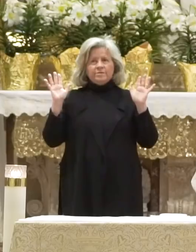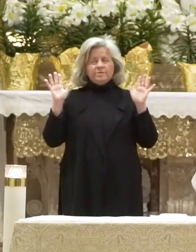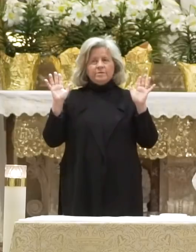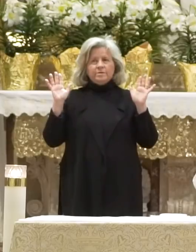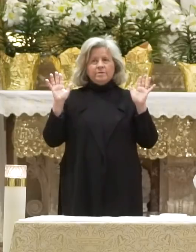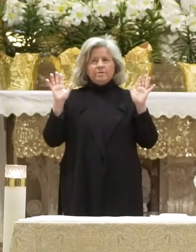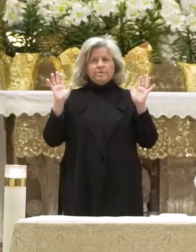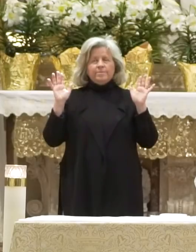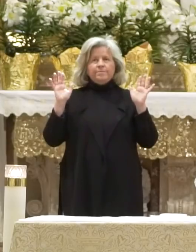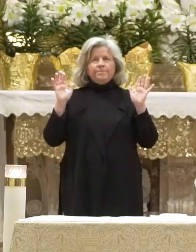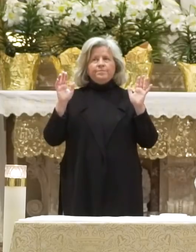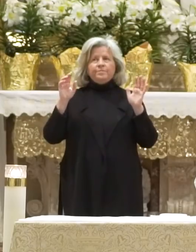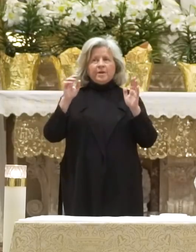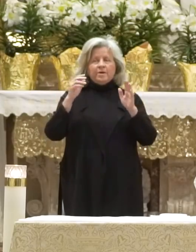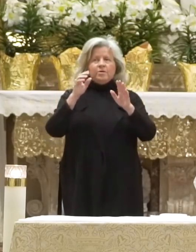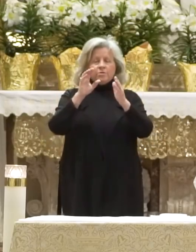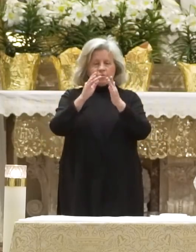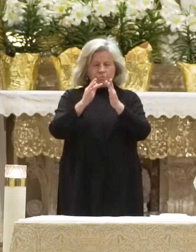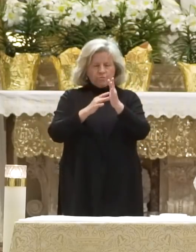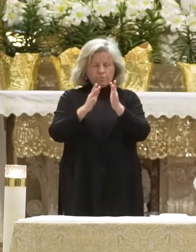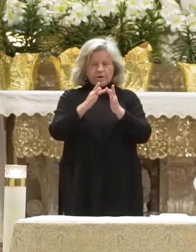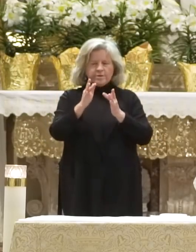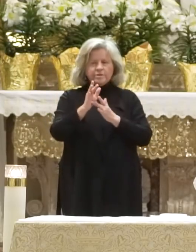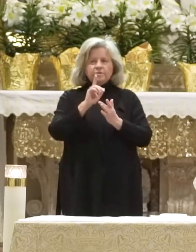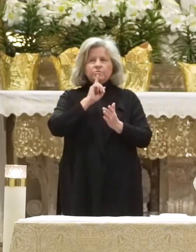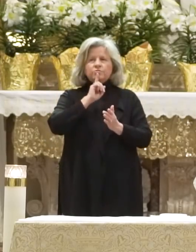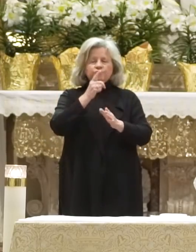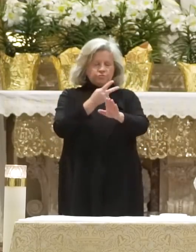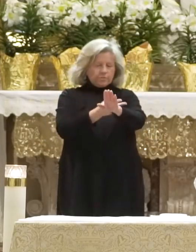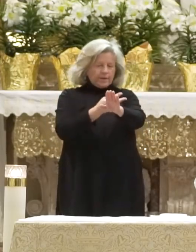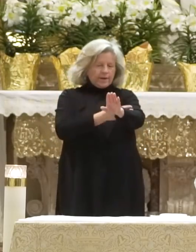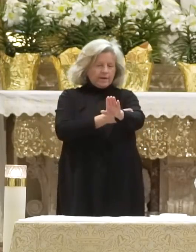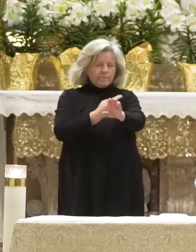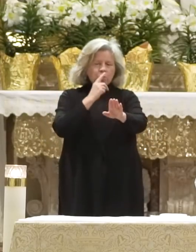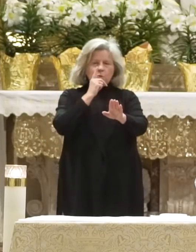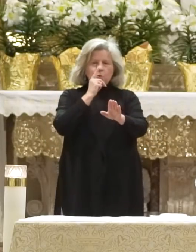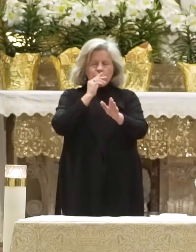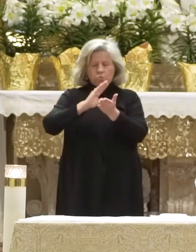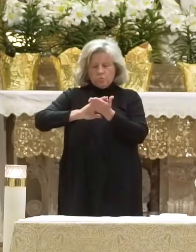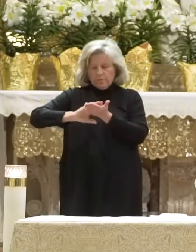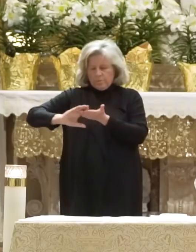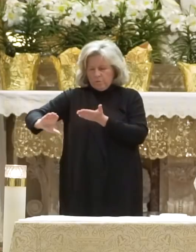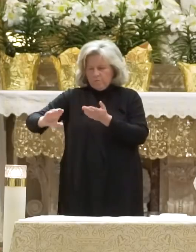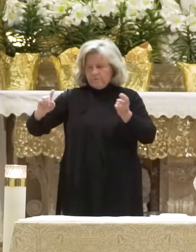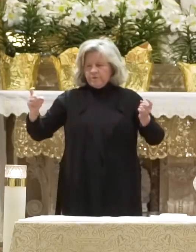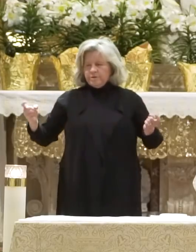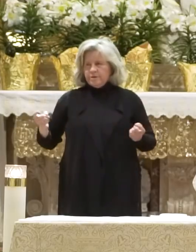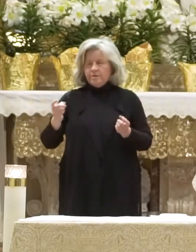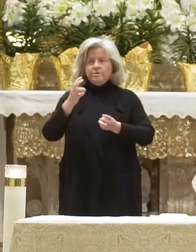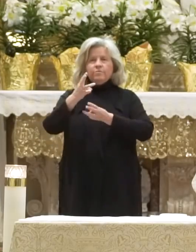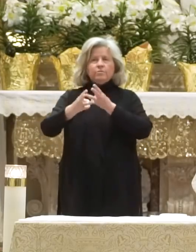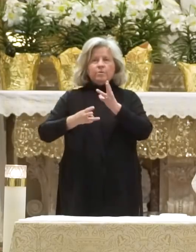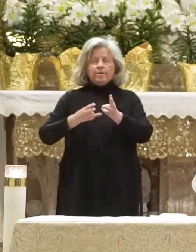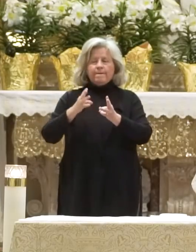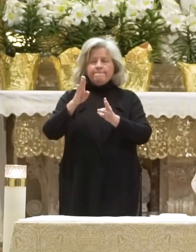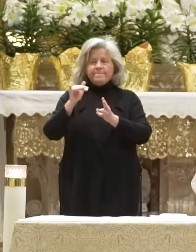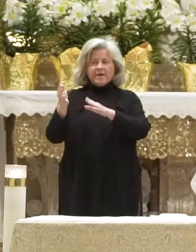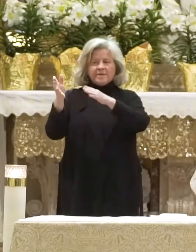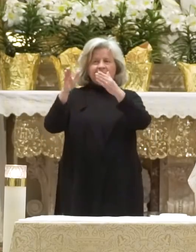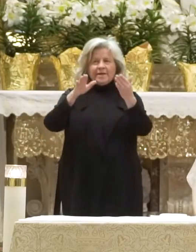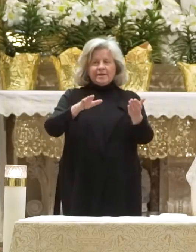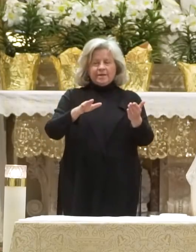For he is the true Lamb who has taken away the sins of the world. By dying, he destroyed our